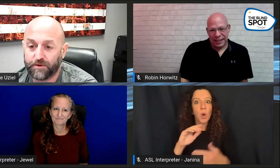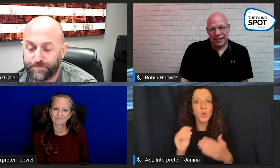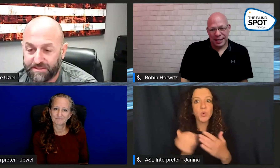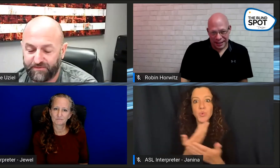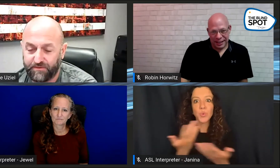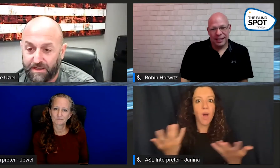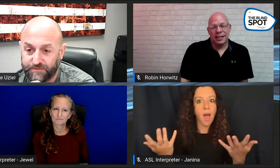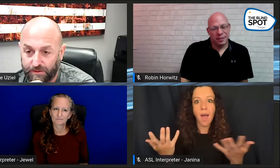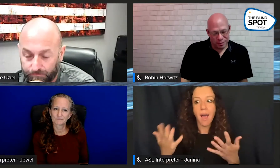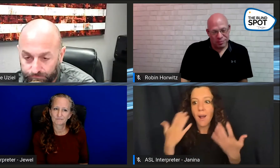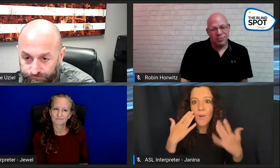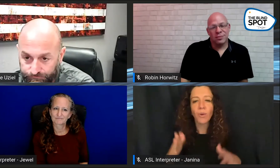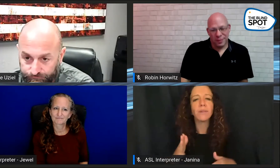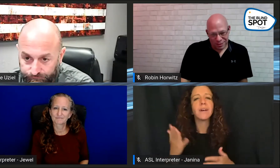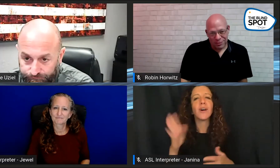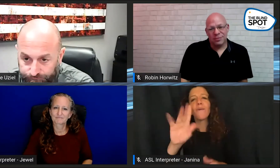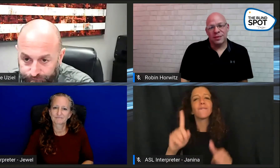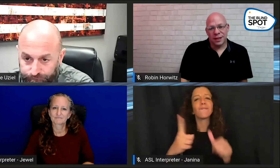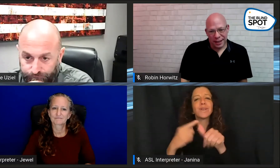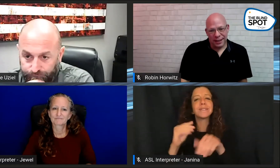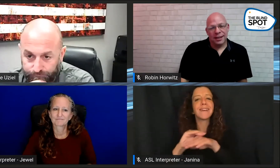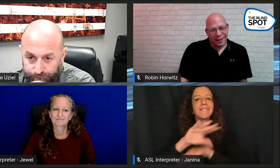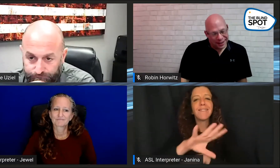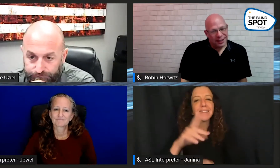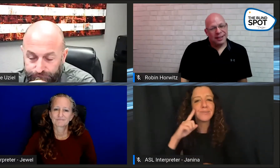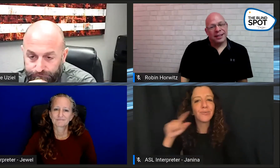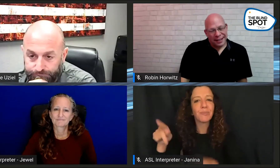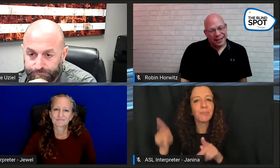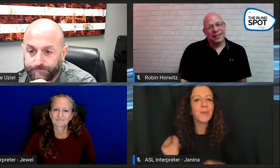would be your first piece of advice for them?